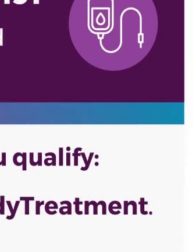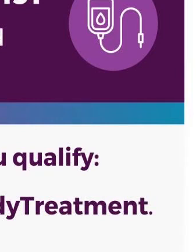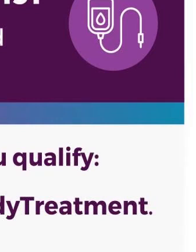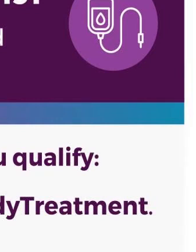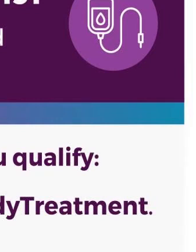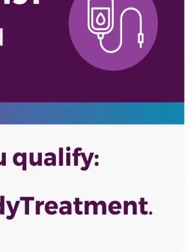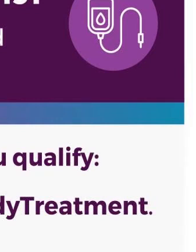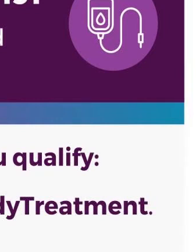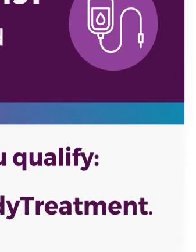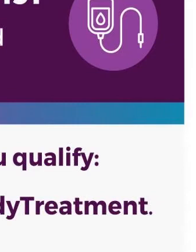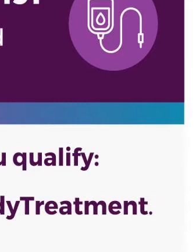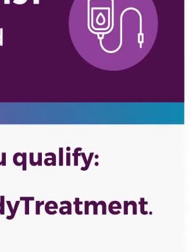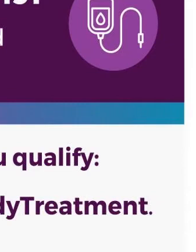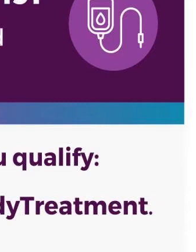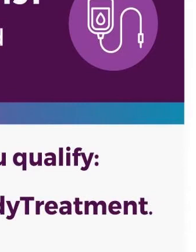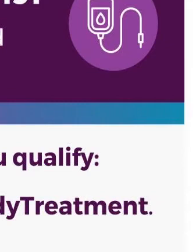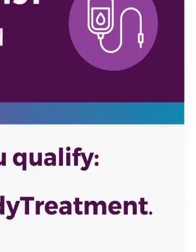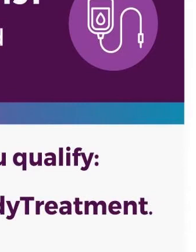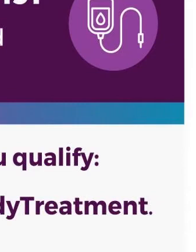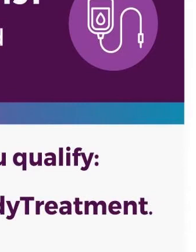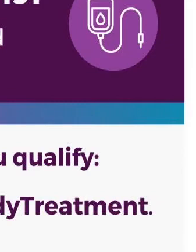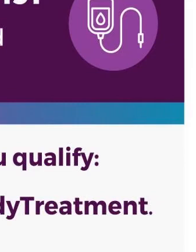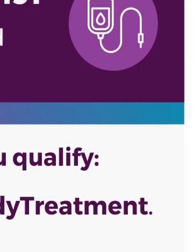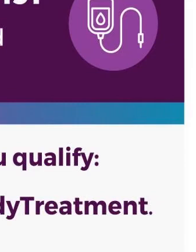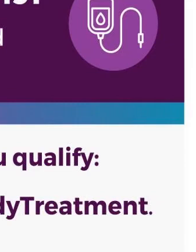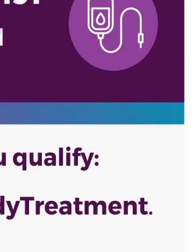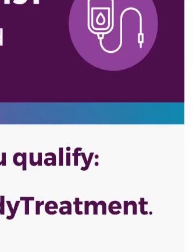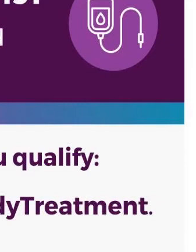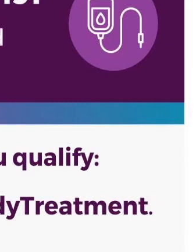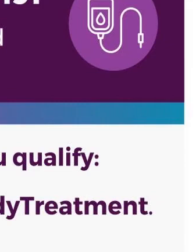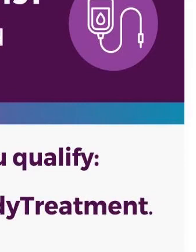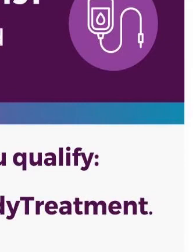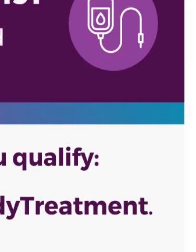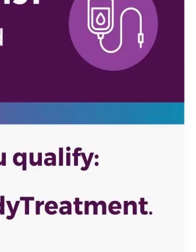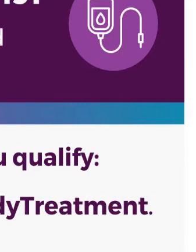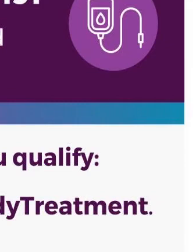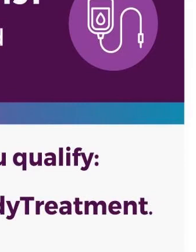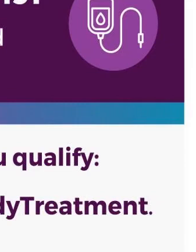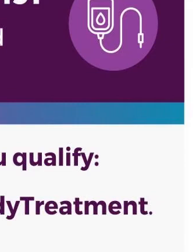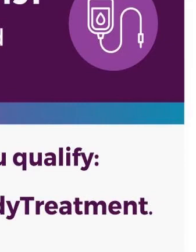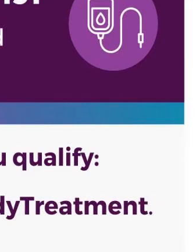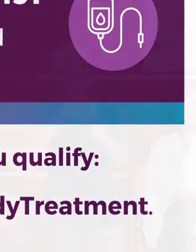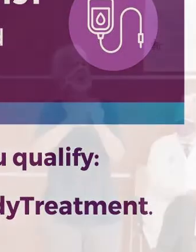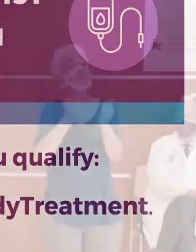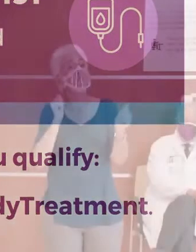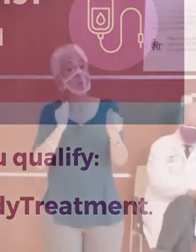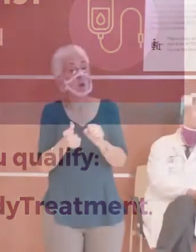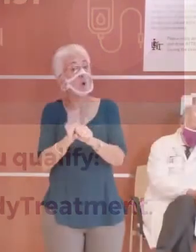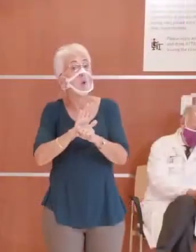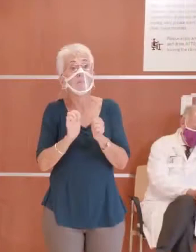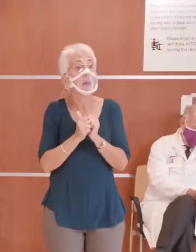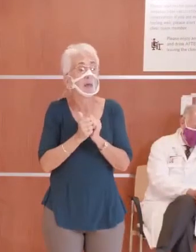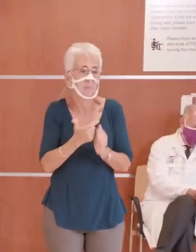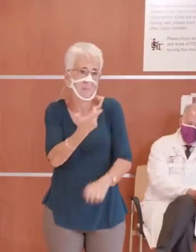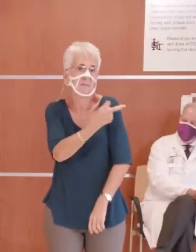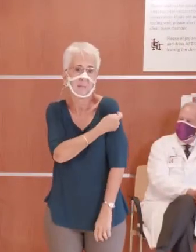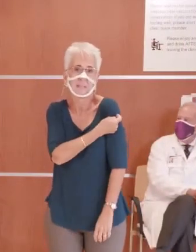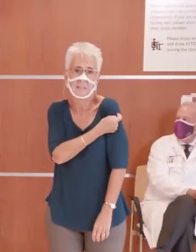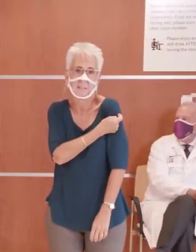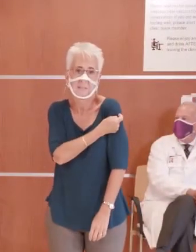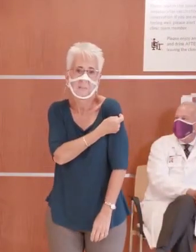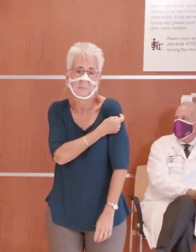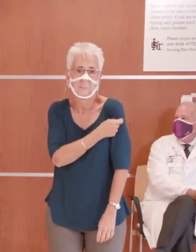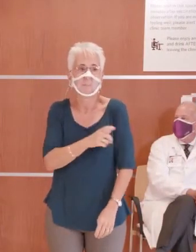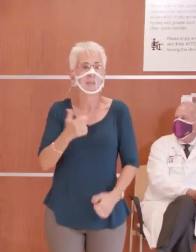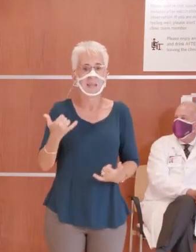upmc.com/antibody treatment. But best of all, you can avoid getting COVID-19 by getting vaccinated. And with that, I have the pleasure